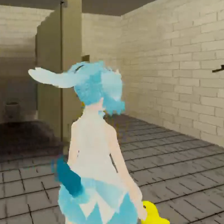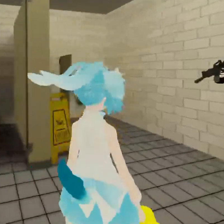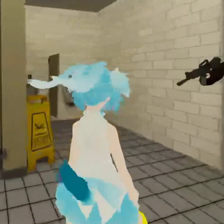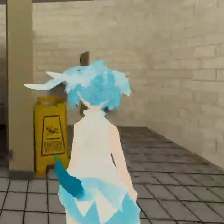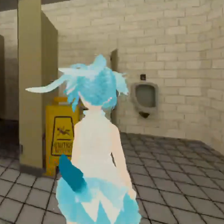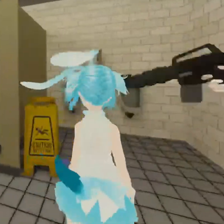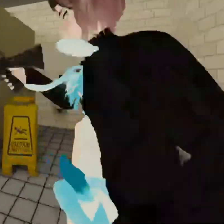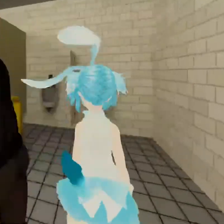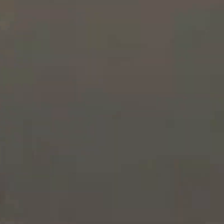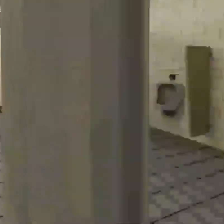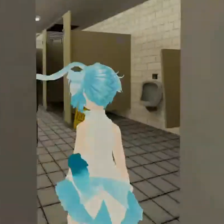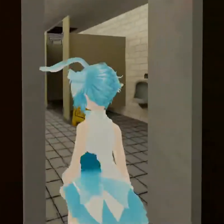I can't.